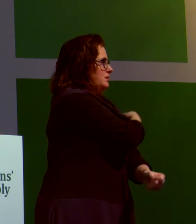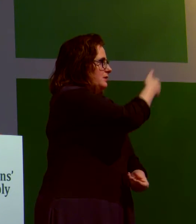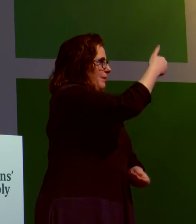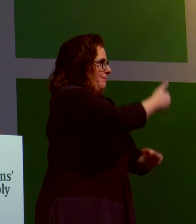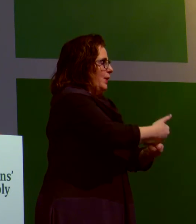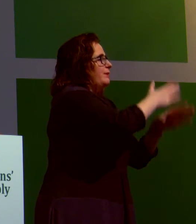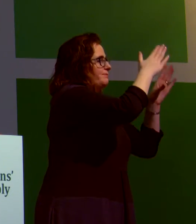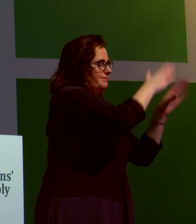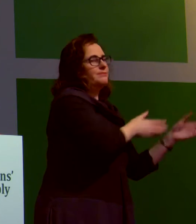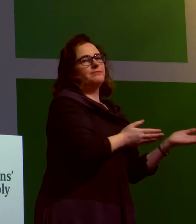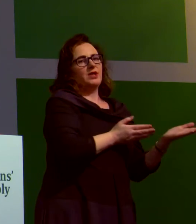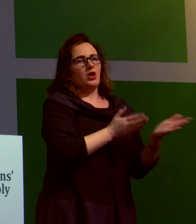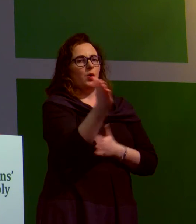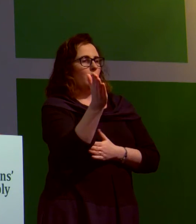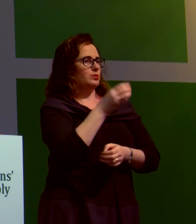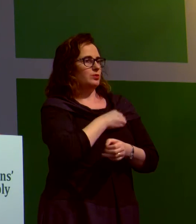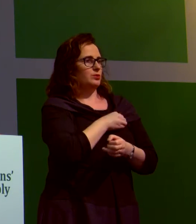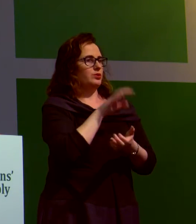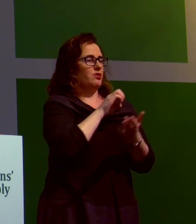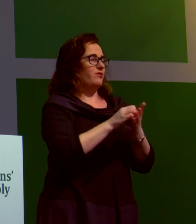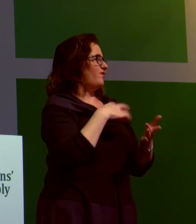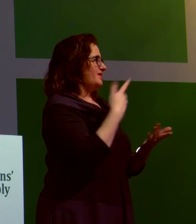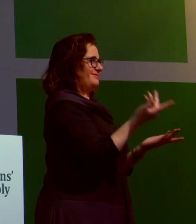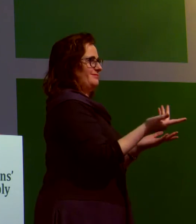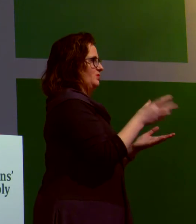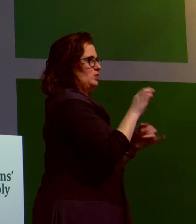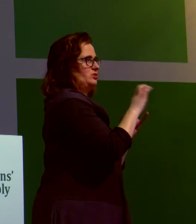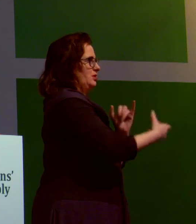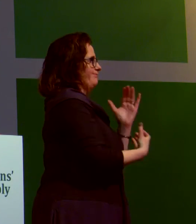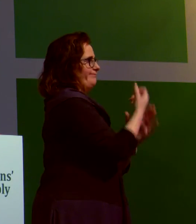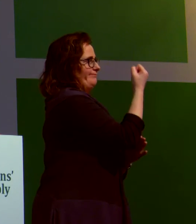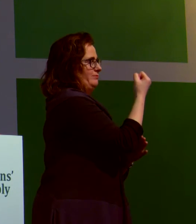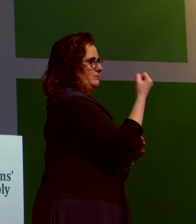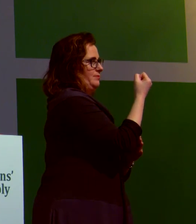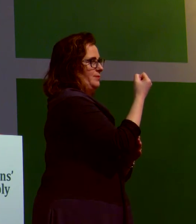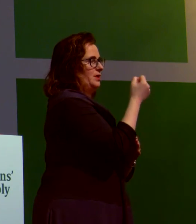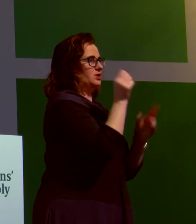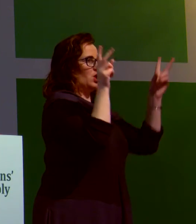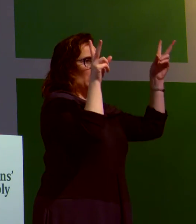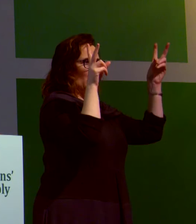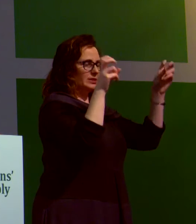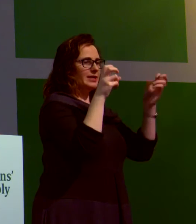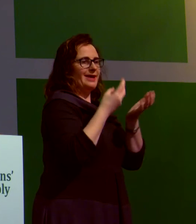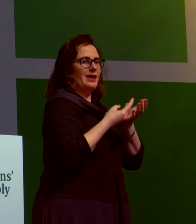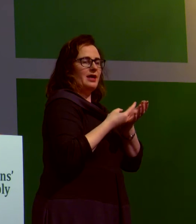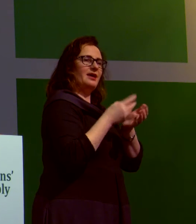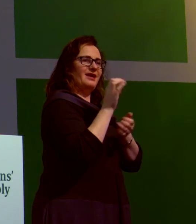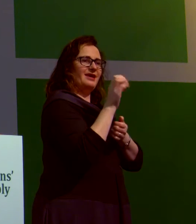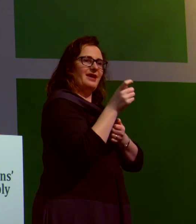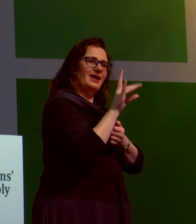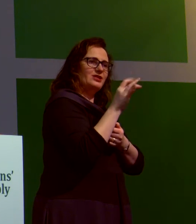Human Rights, unless there is no chance of success. Which is called the exhaustion of domestic remedies, as I